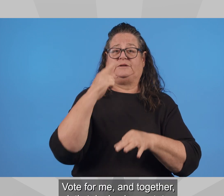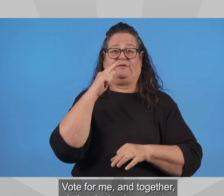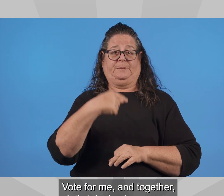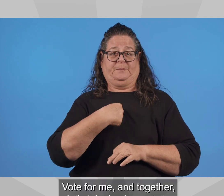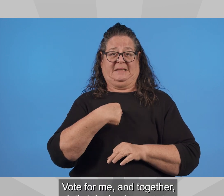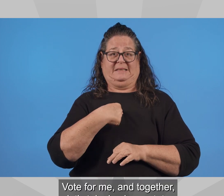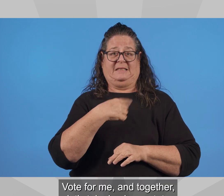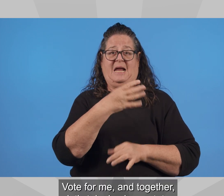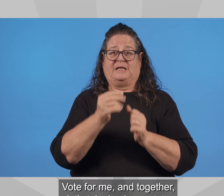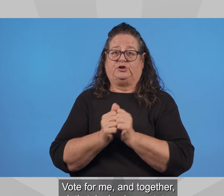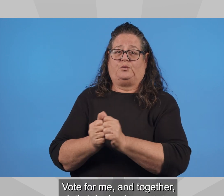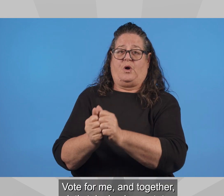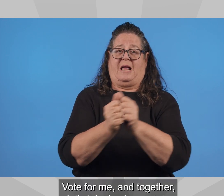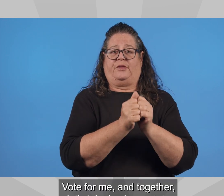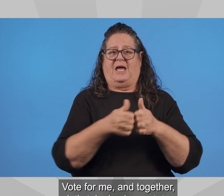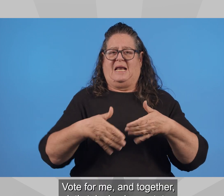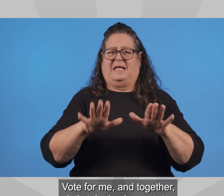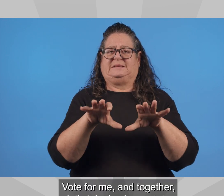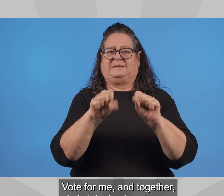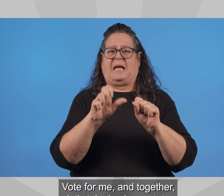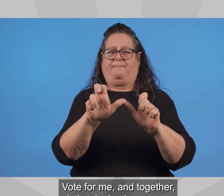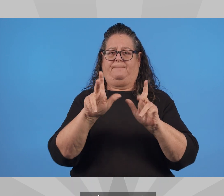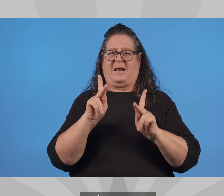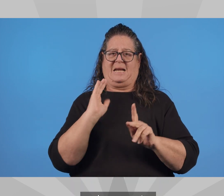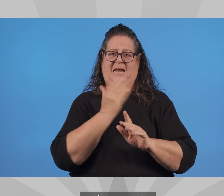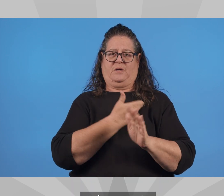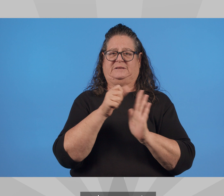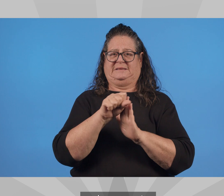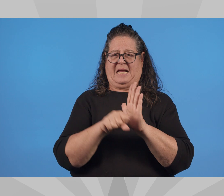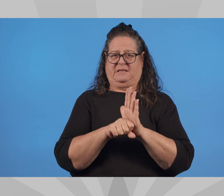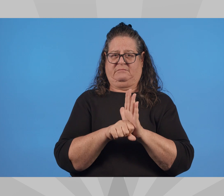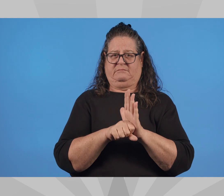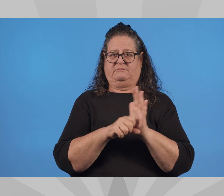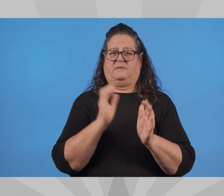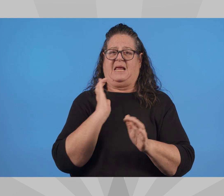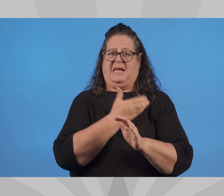Vote for me, and together let's take back our state and our country.